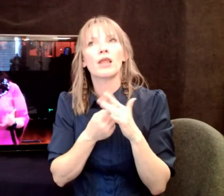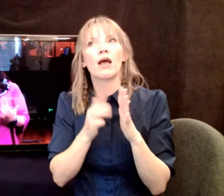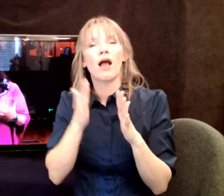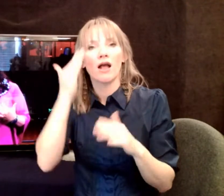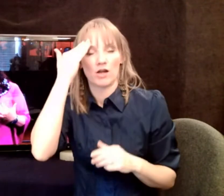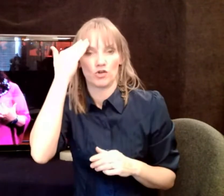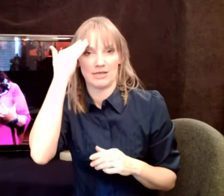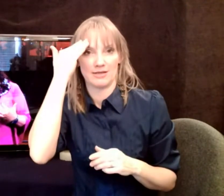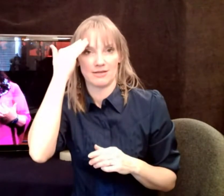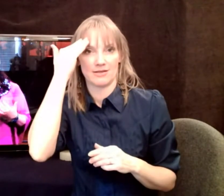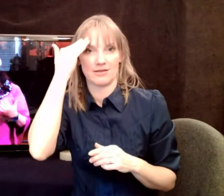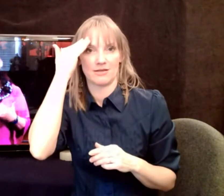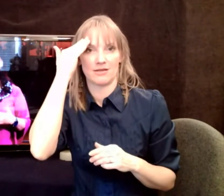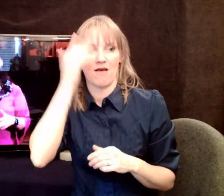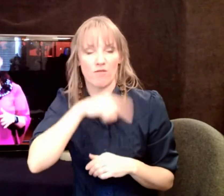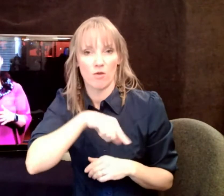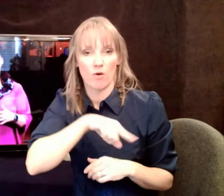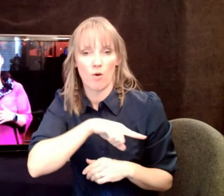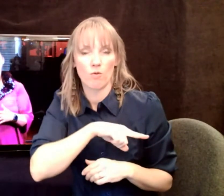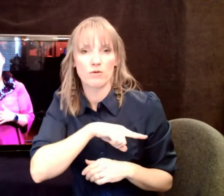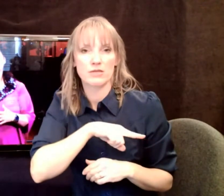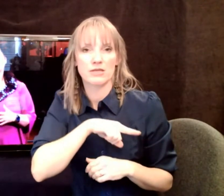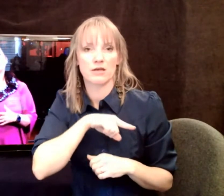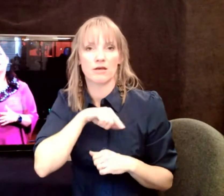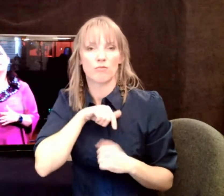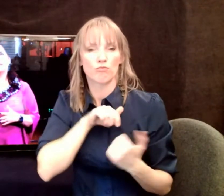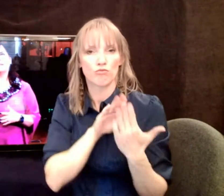them, present to them.